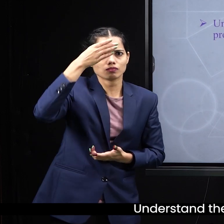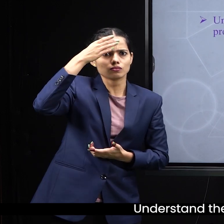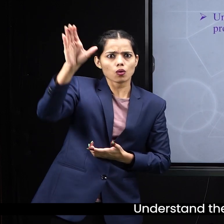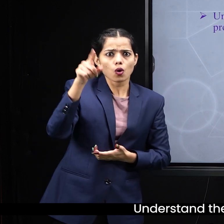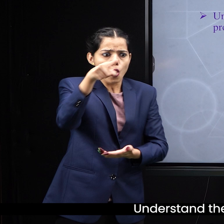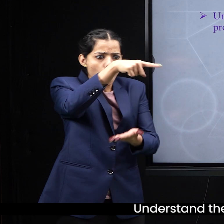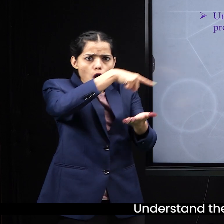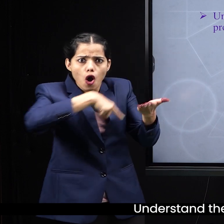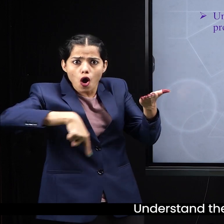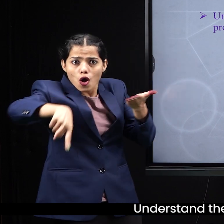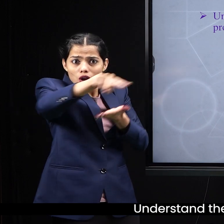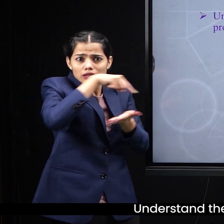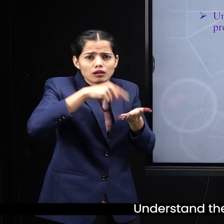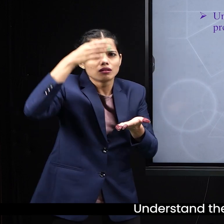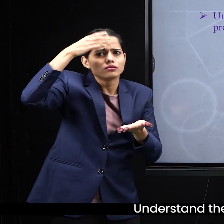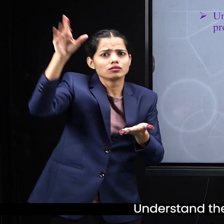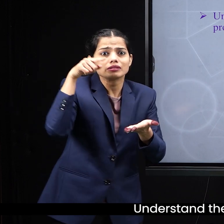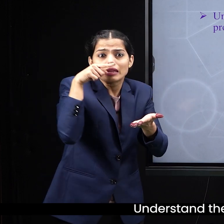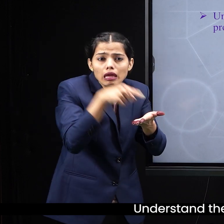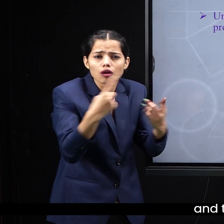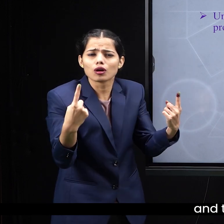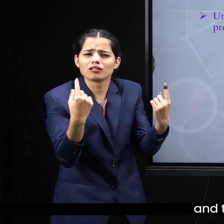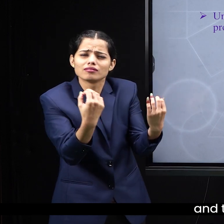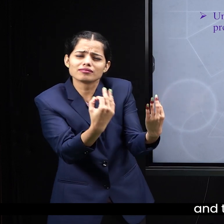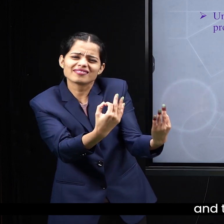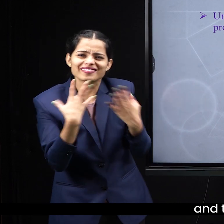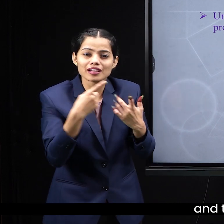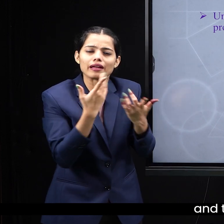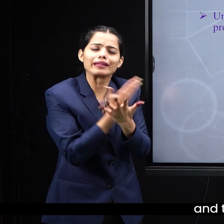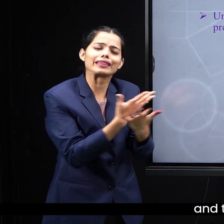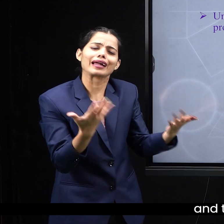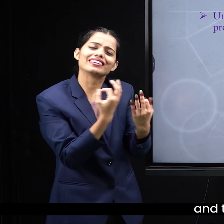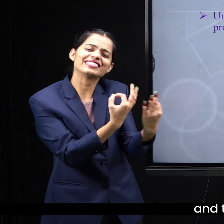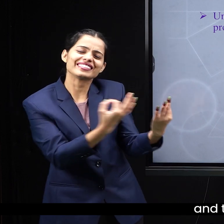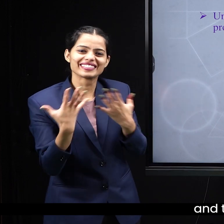understand the concept of cyclic quadrilaterals and their special properties.